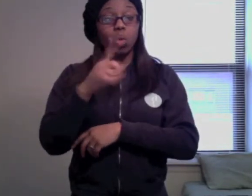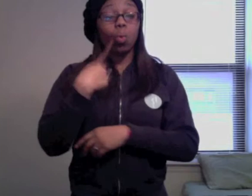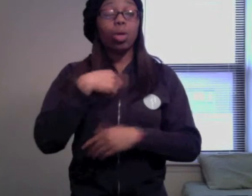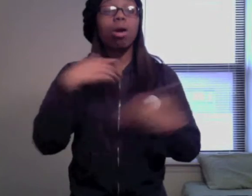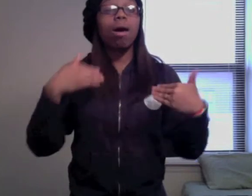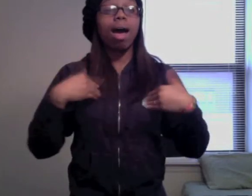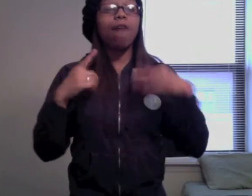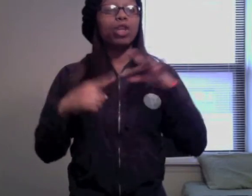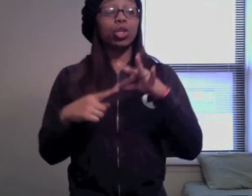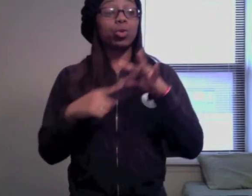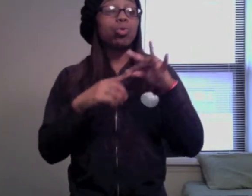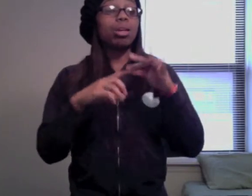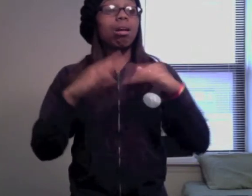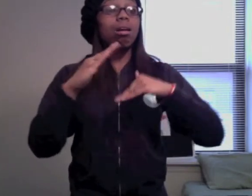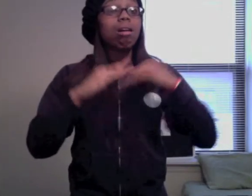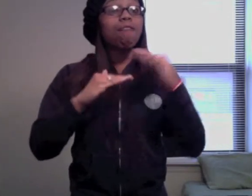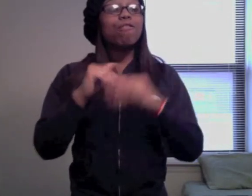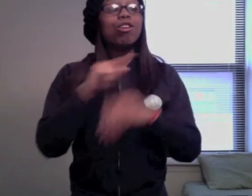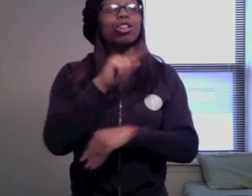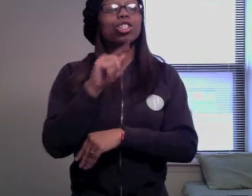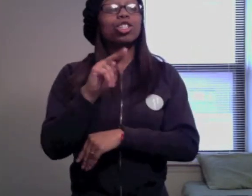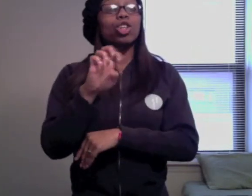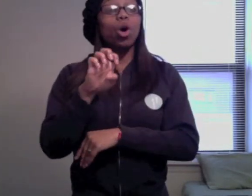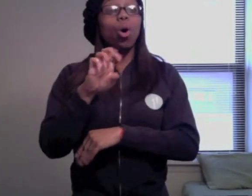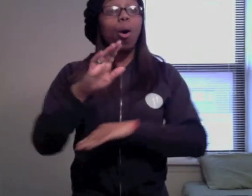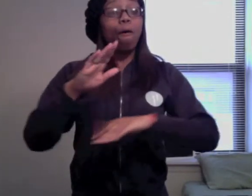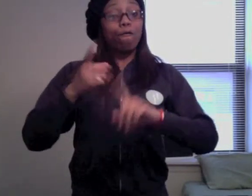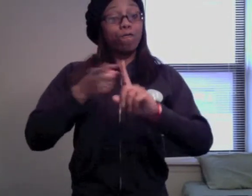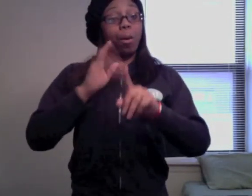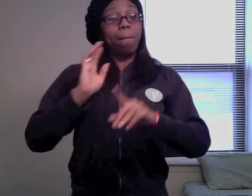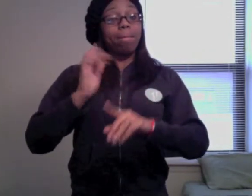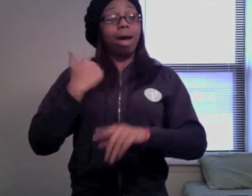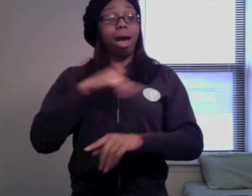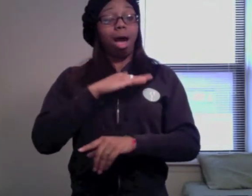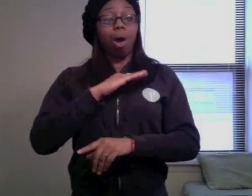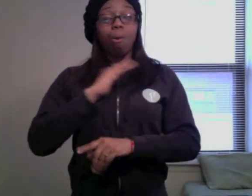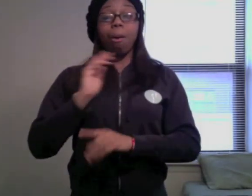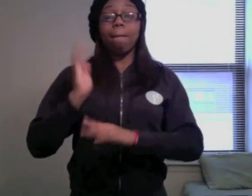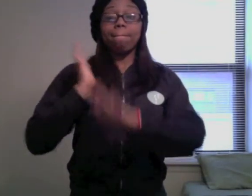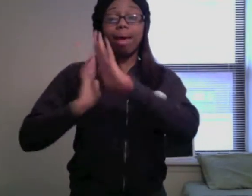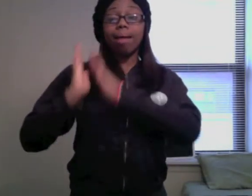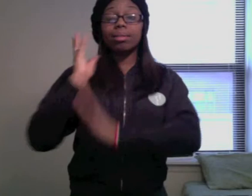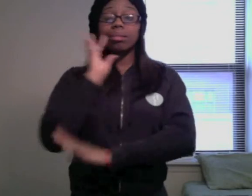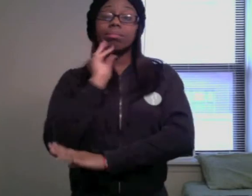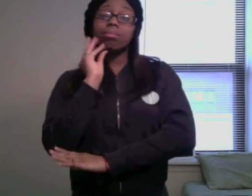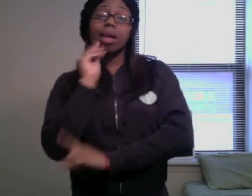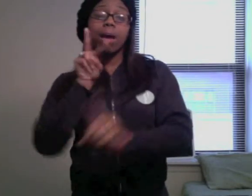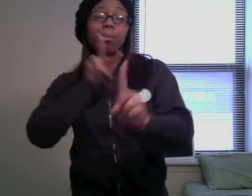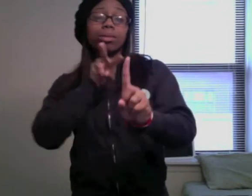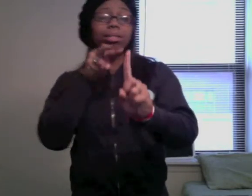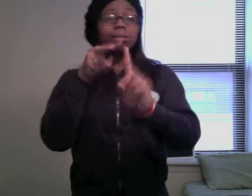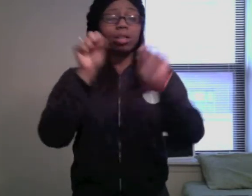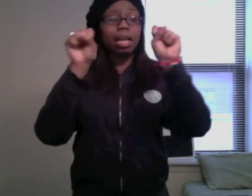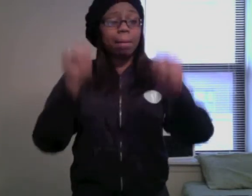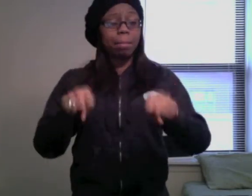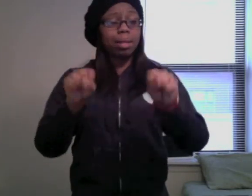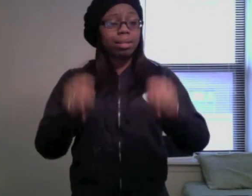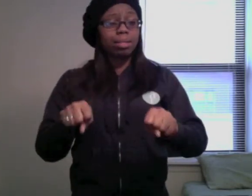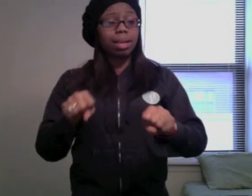zone based on our own past experiences, our perceptions of our capabilities, and our willingness to be